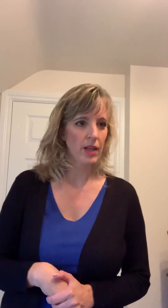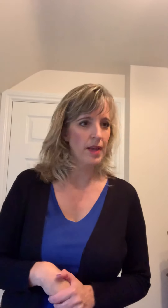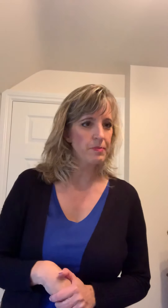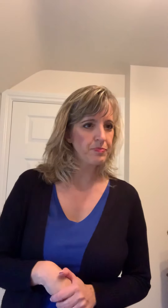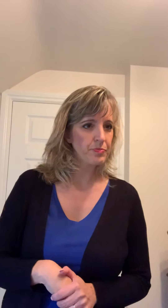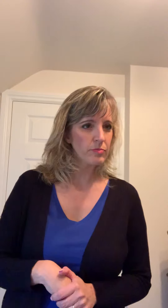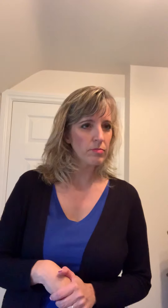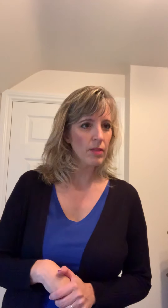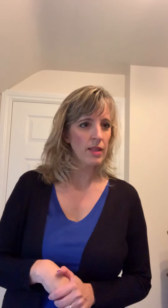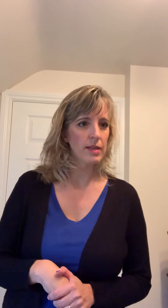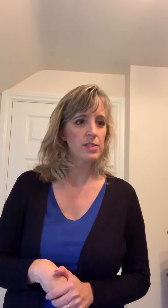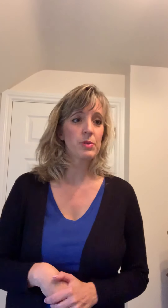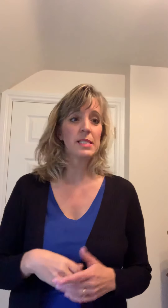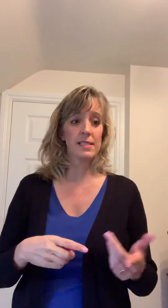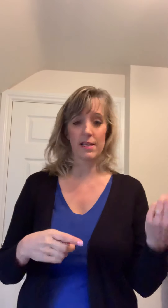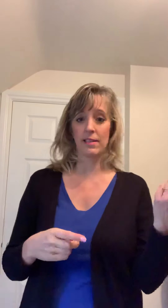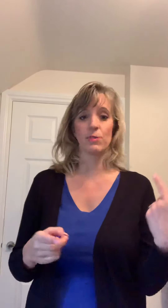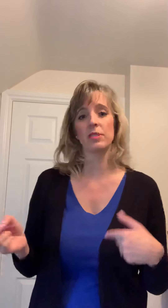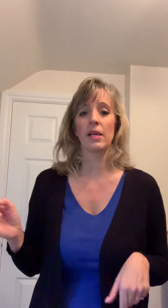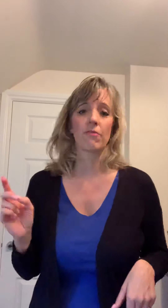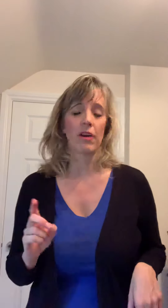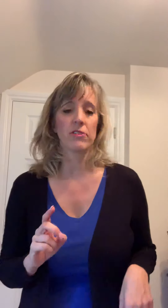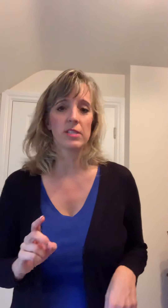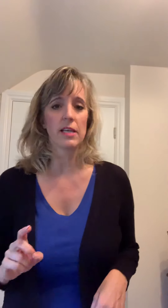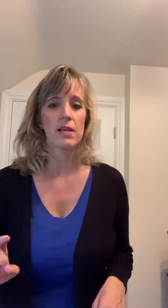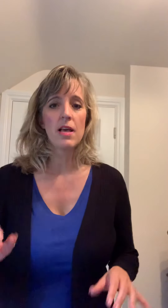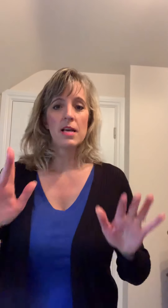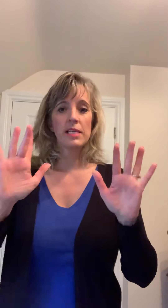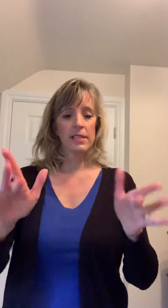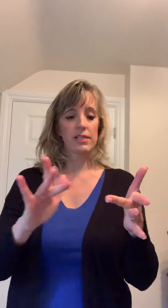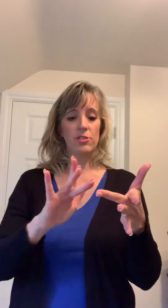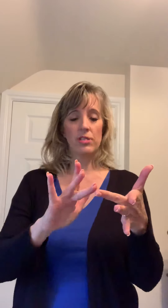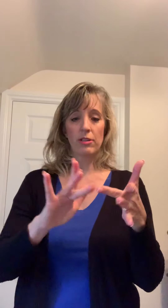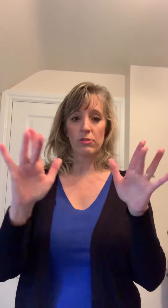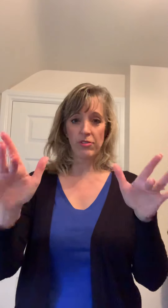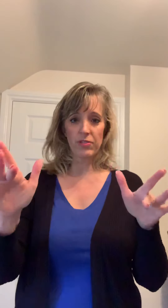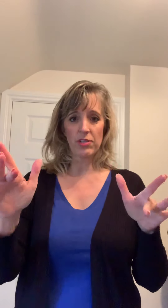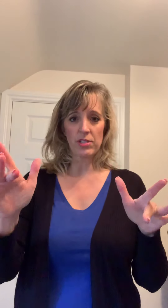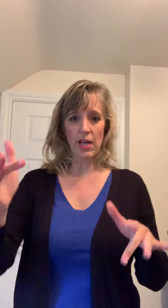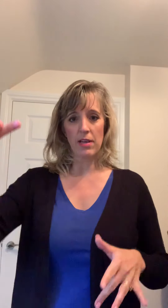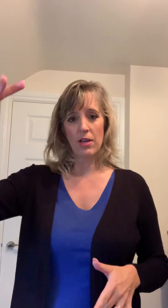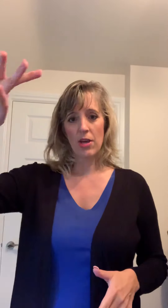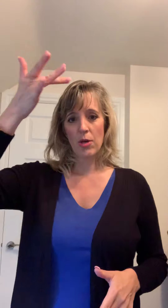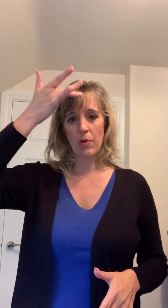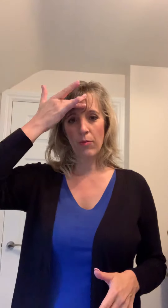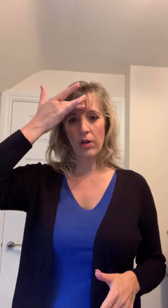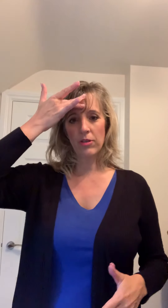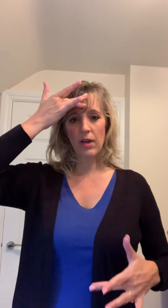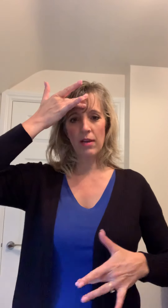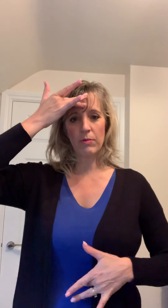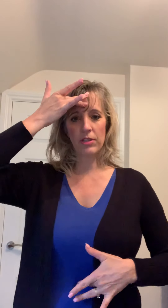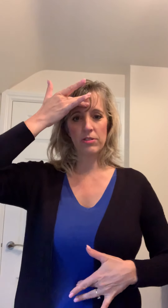okay? The next one is sick. That's what I say, if I feel sick. Sick is you take those feel fingers again, you put one on your head and one on your